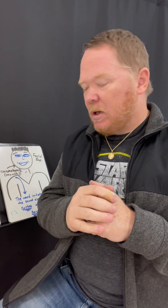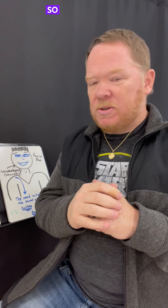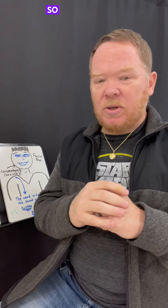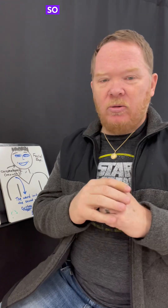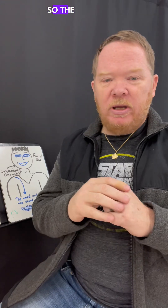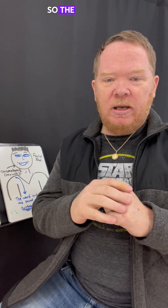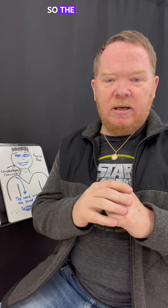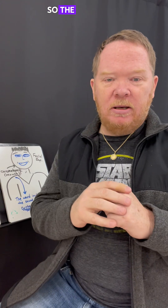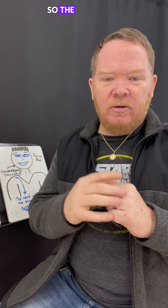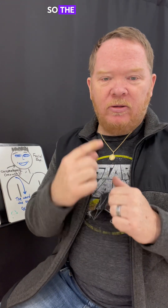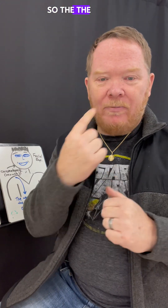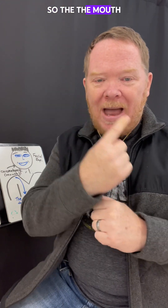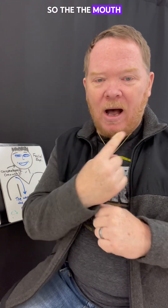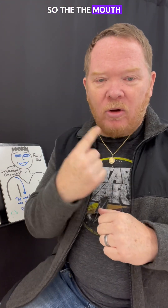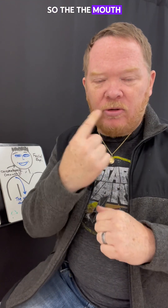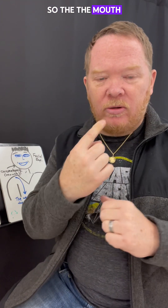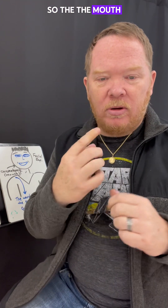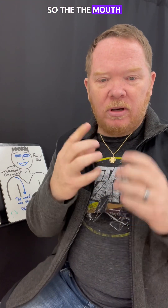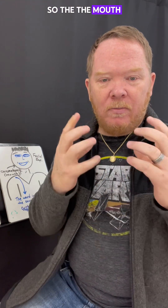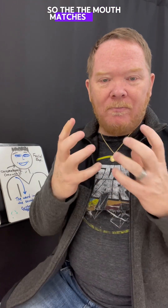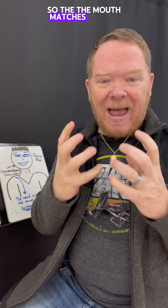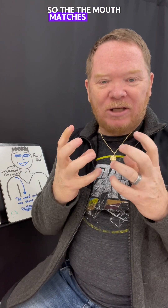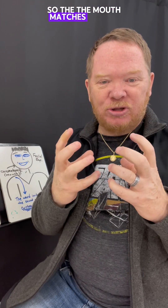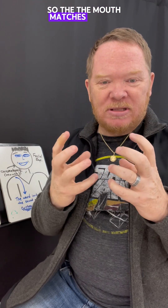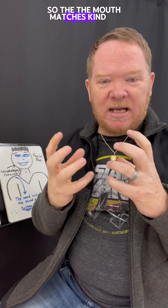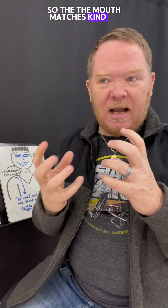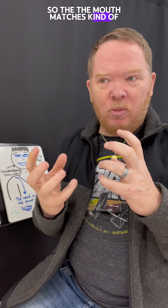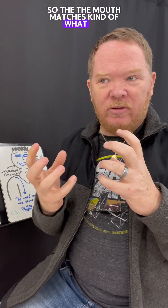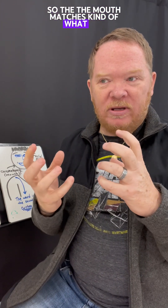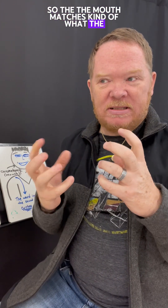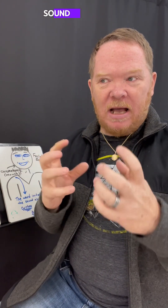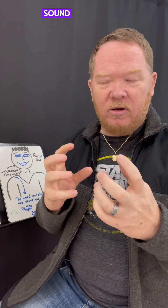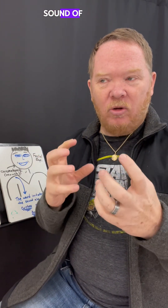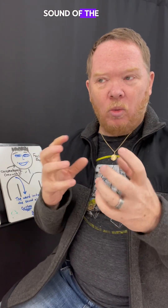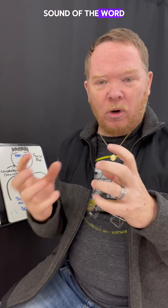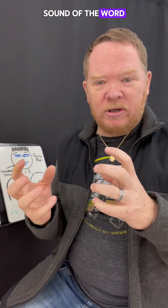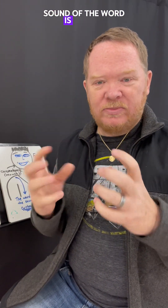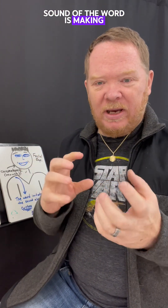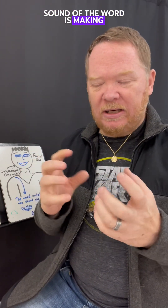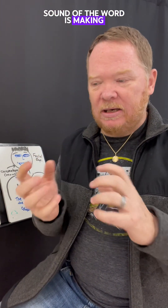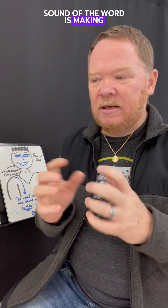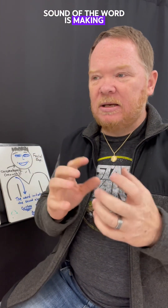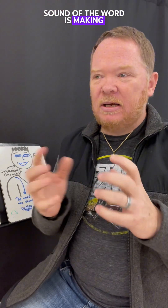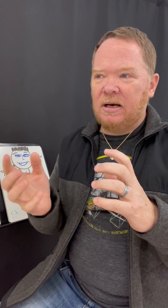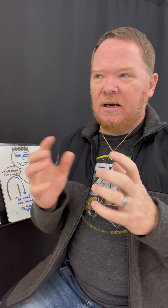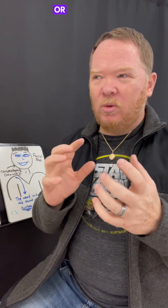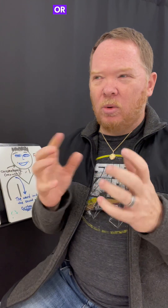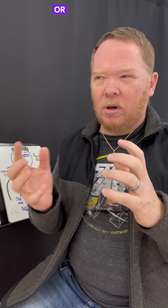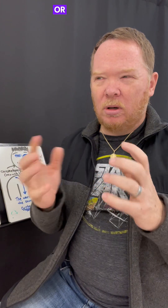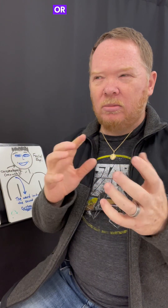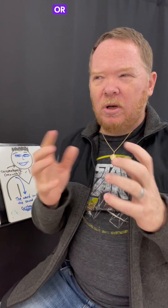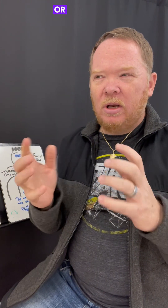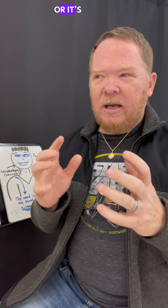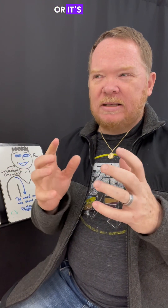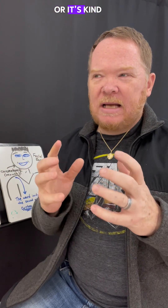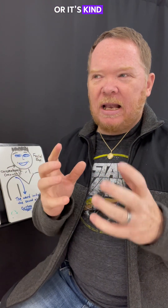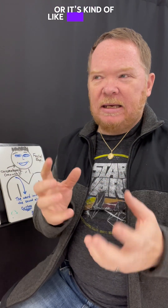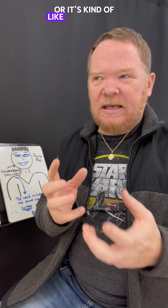So the mouth matches kind of what the sound of the word is making, or it's kind of like